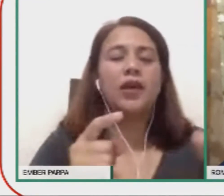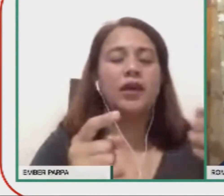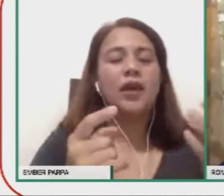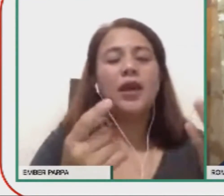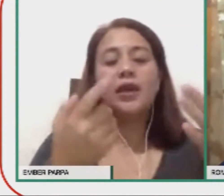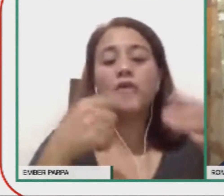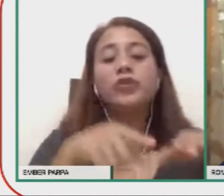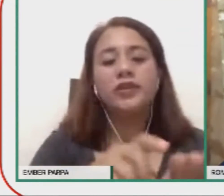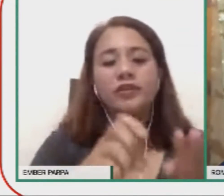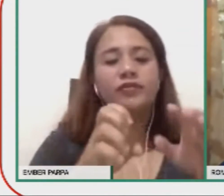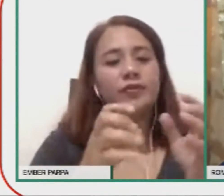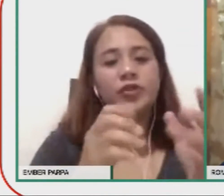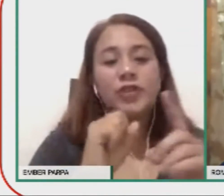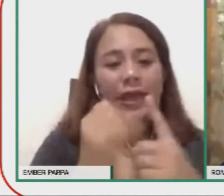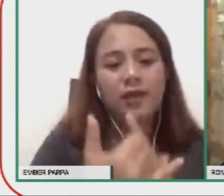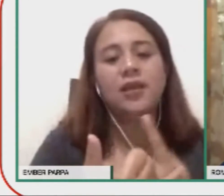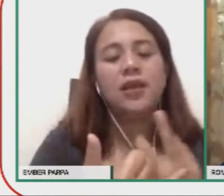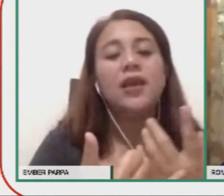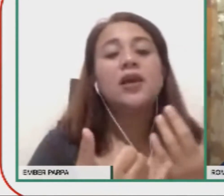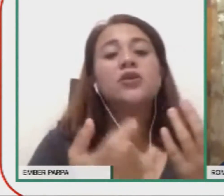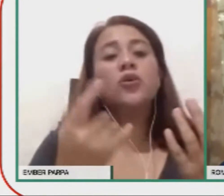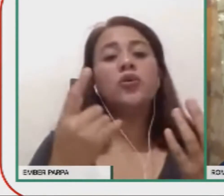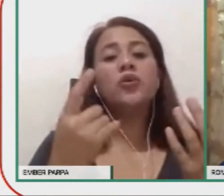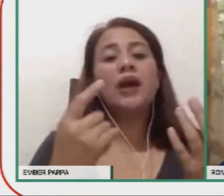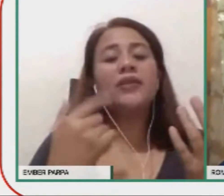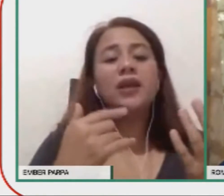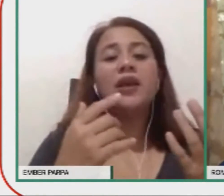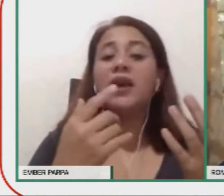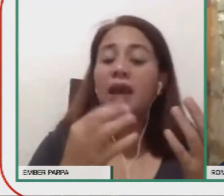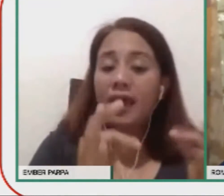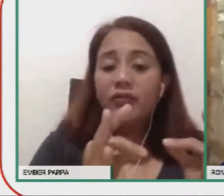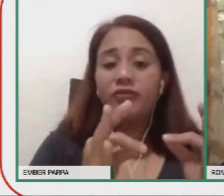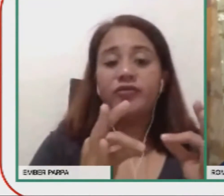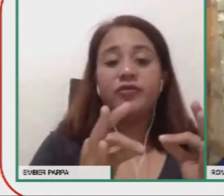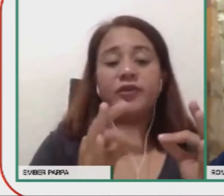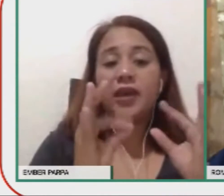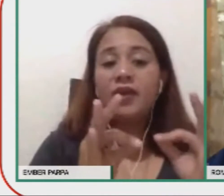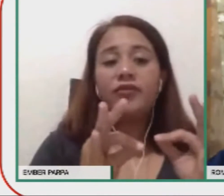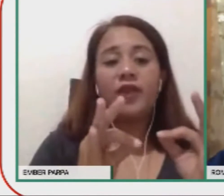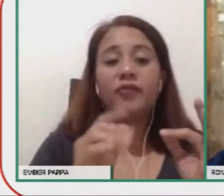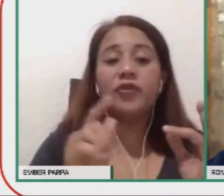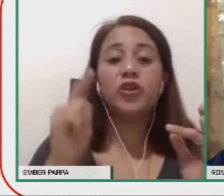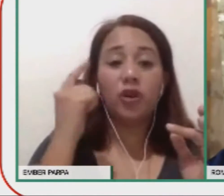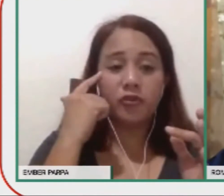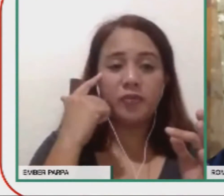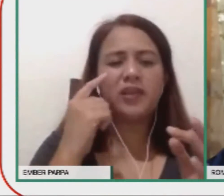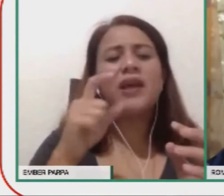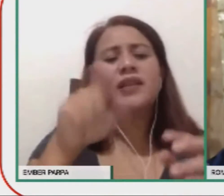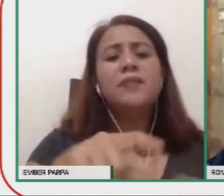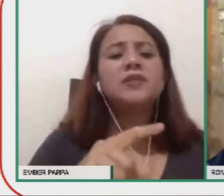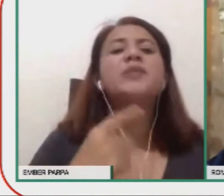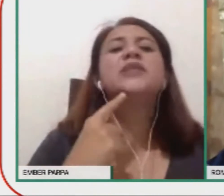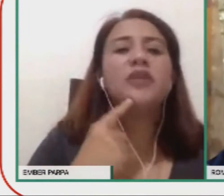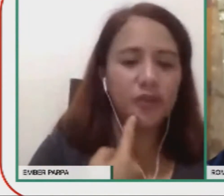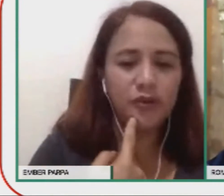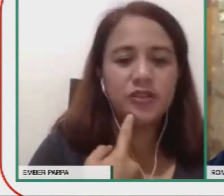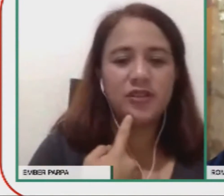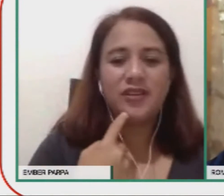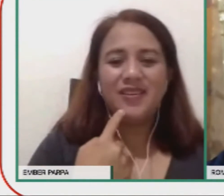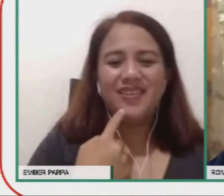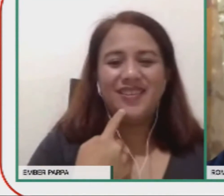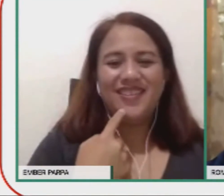a inclusive society. So I think if if ever the government, they must be